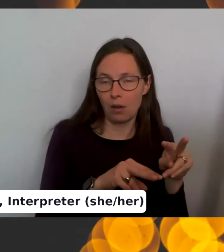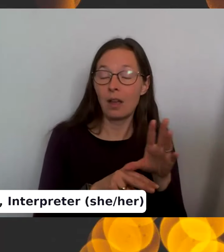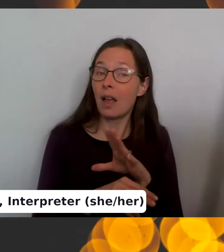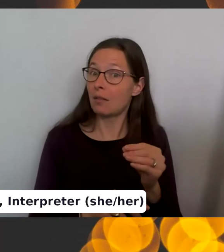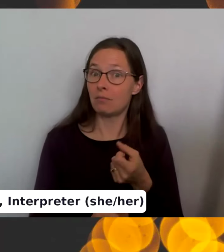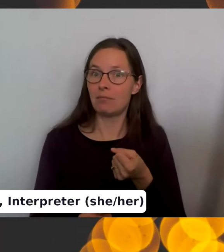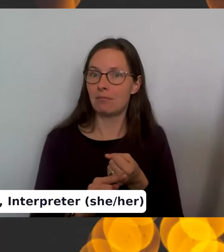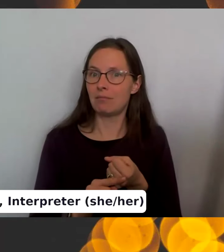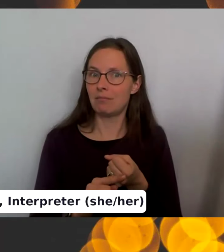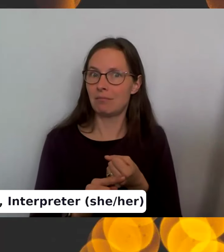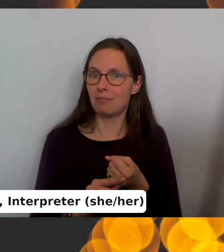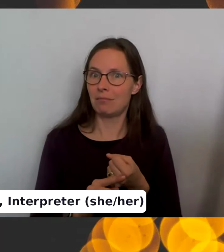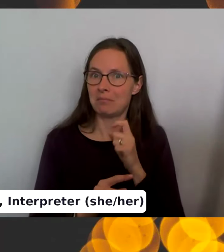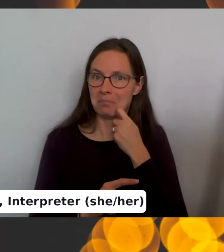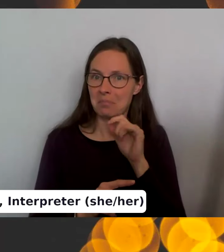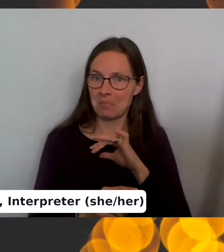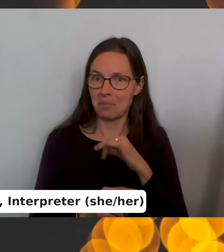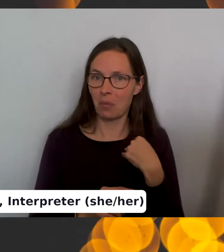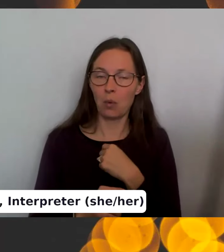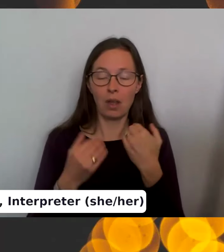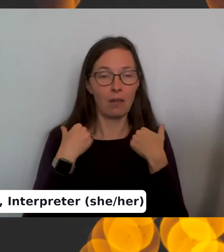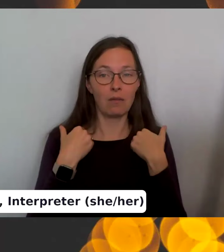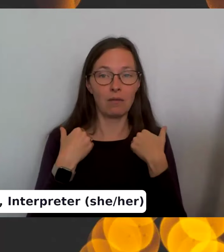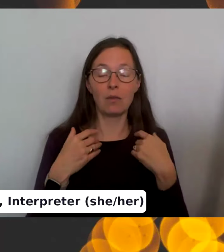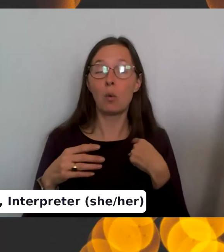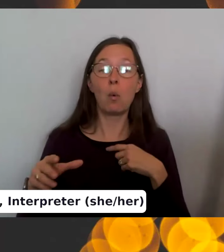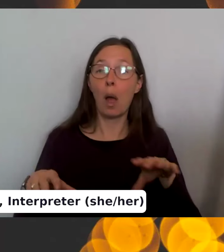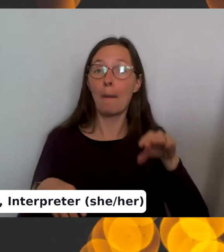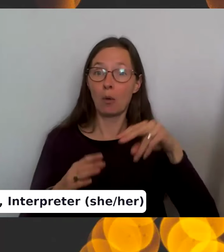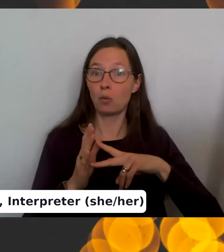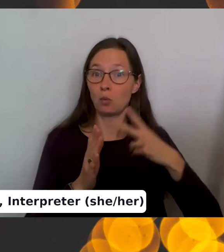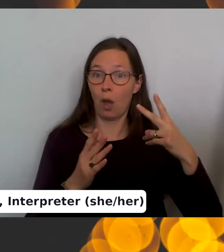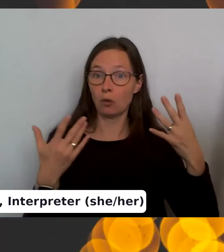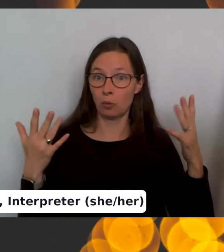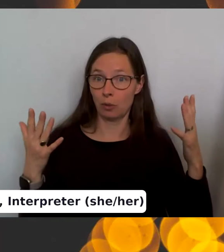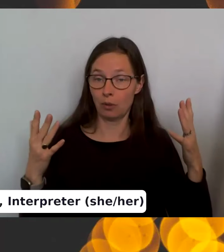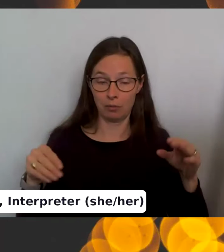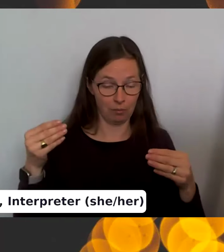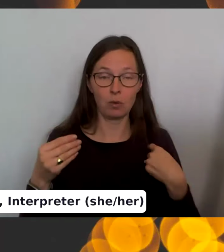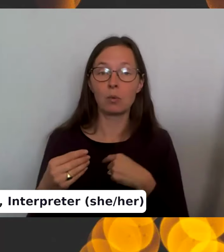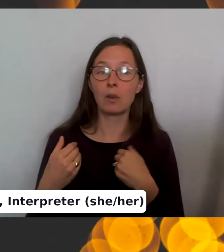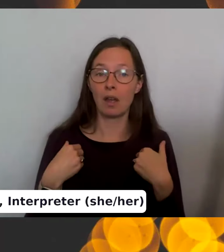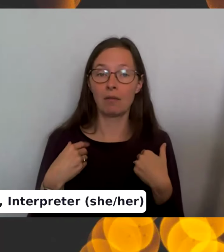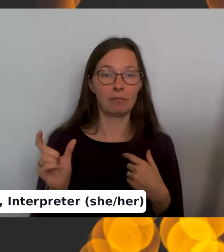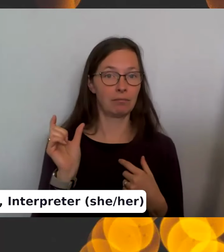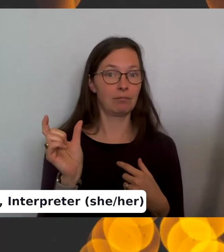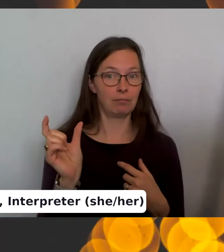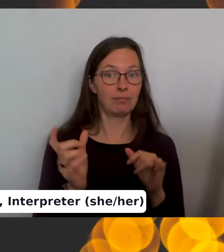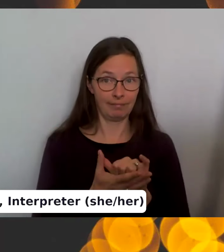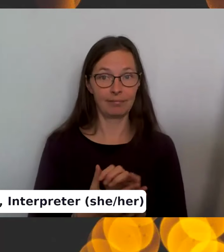got two. We pulled this one twice already. We have this guy.